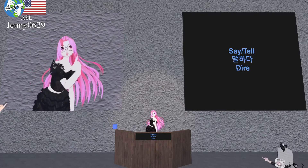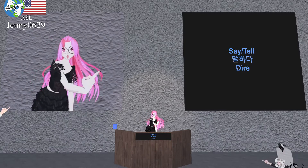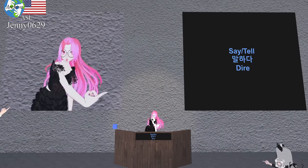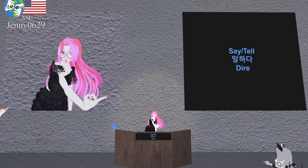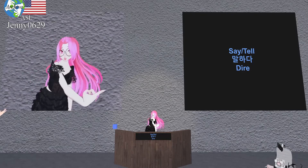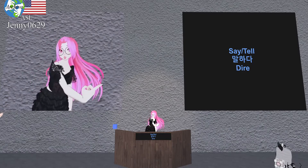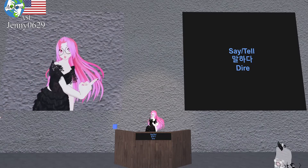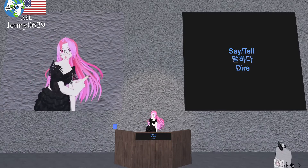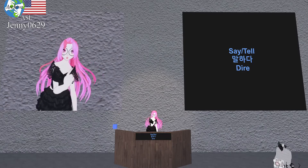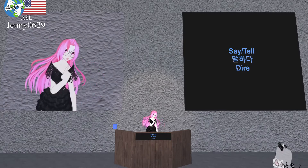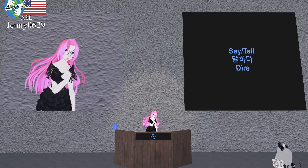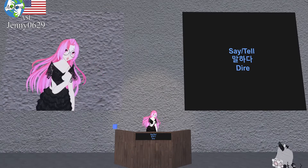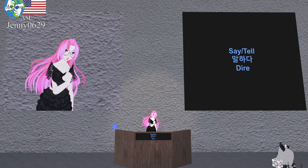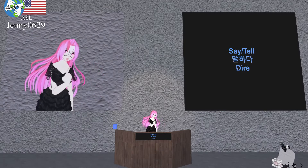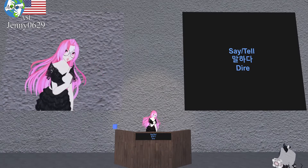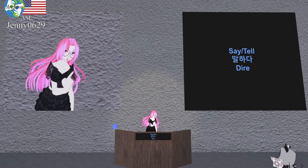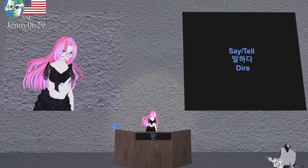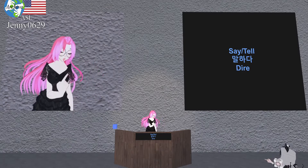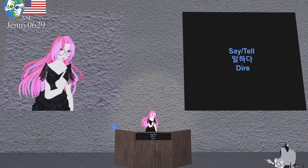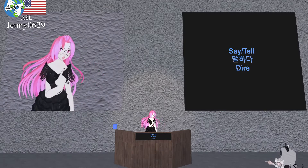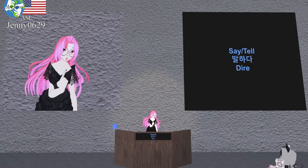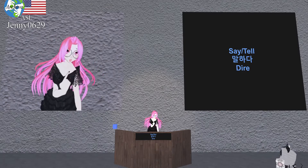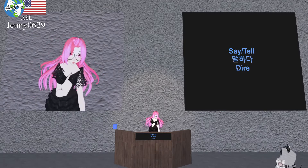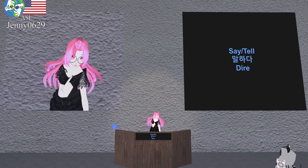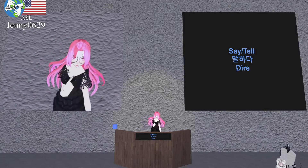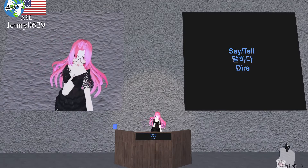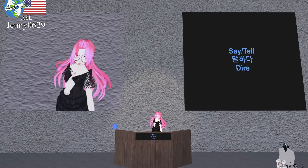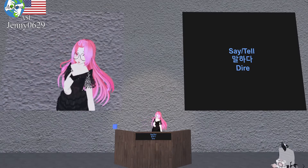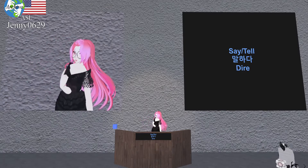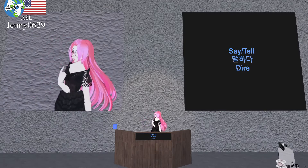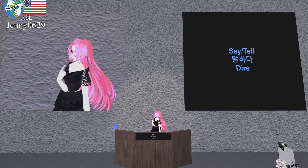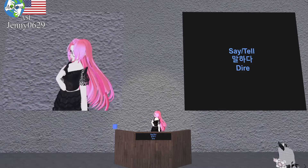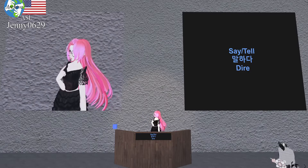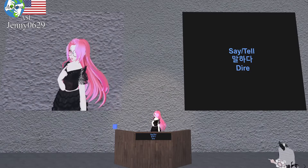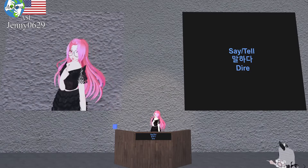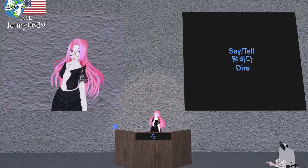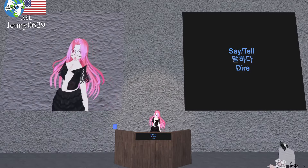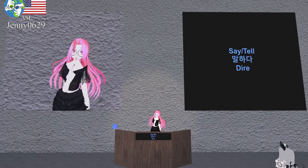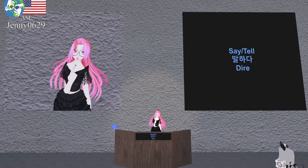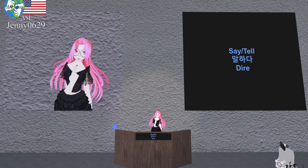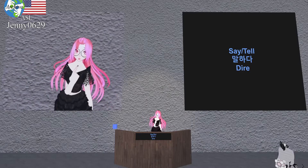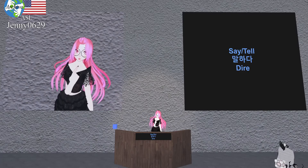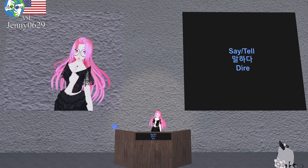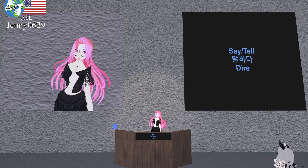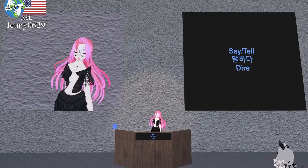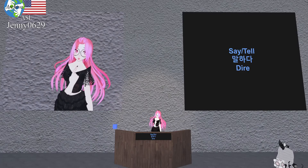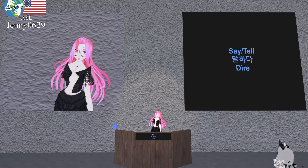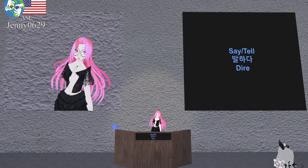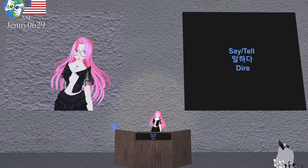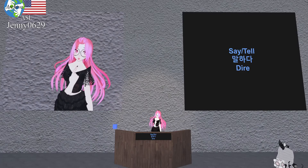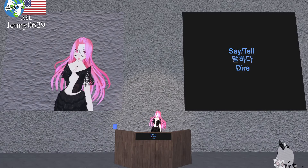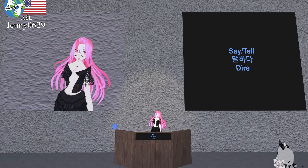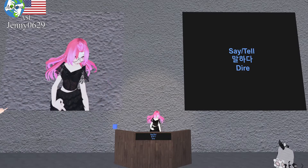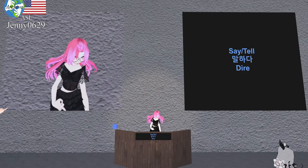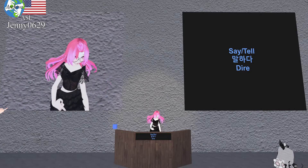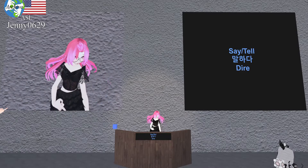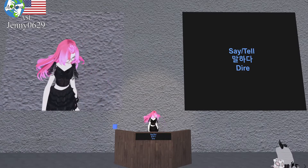them. You're telling them, and you said it to them. You just said it. You're tapping it, or say.